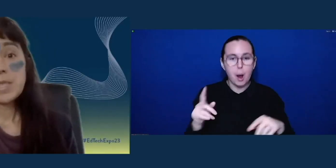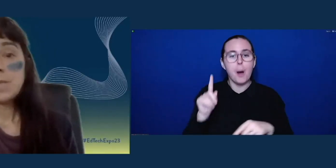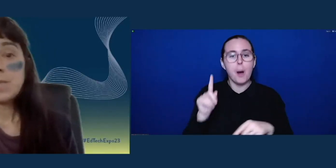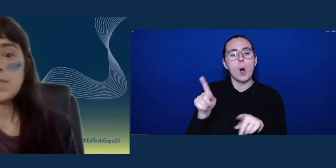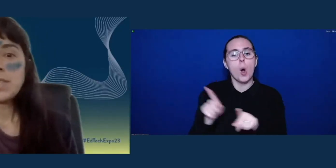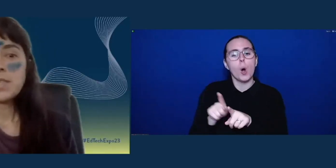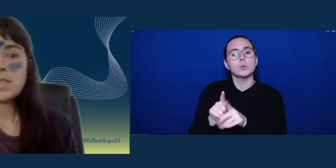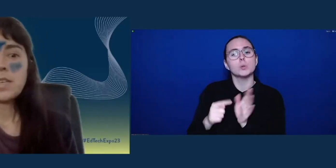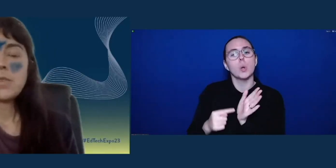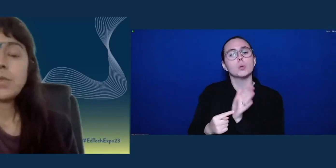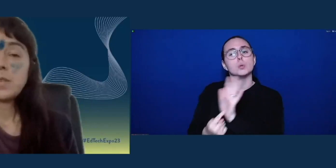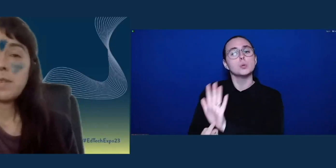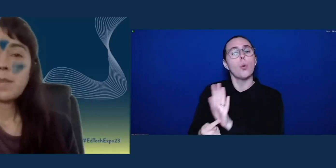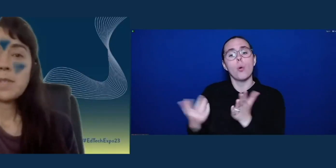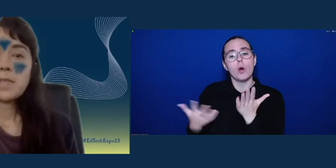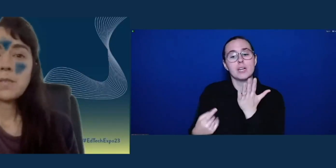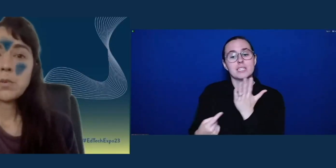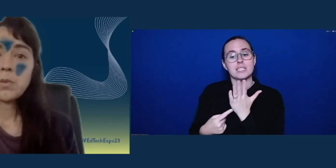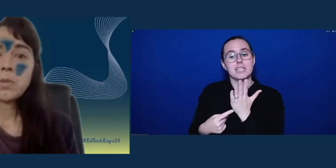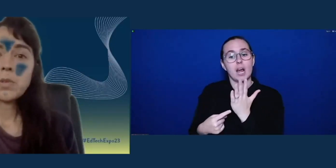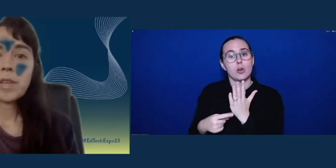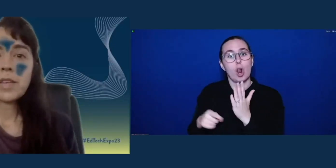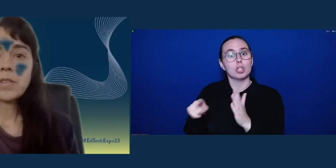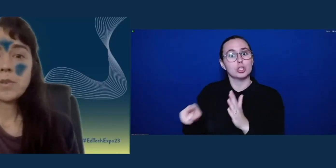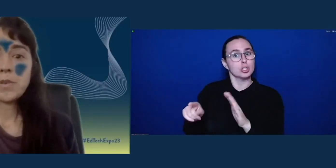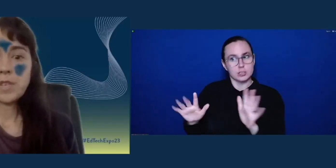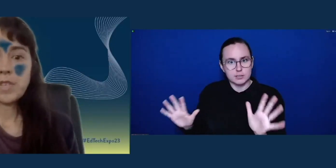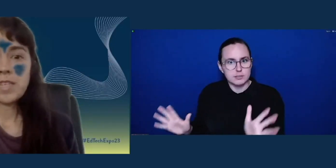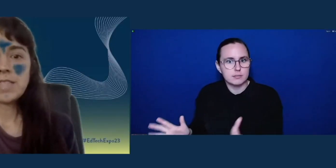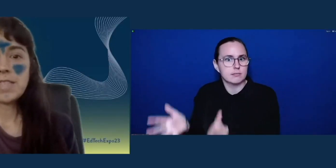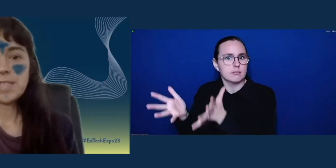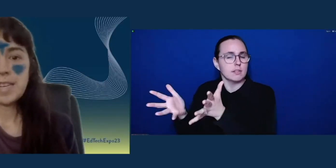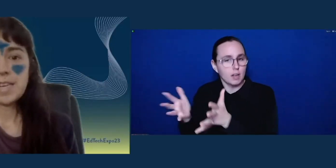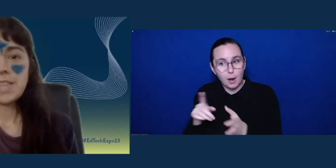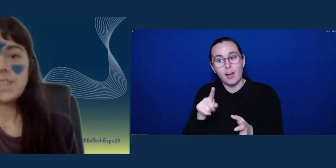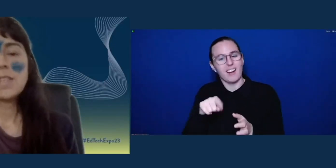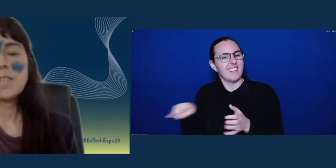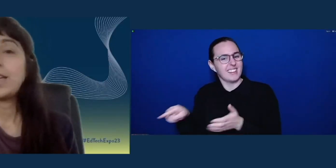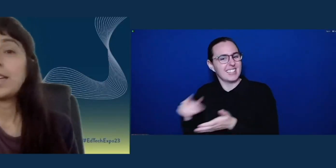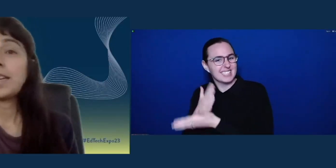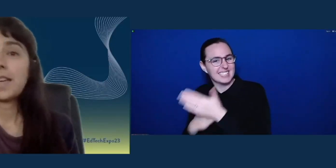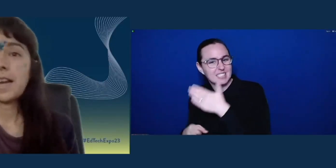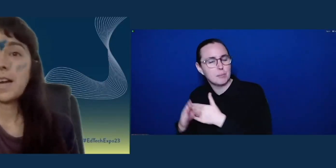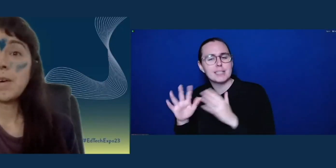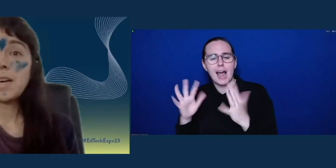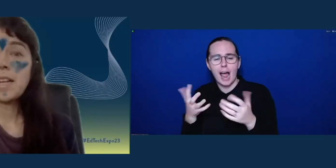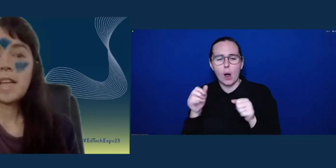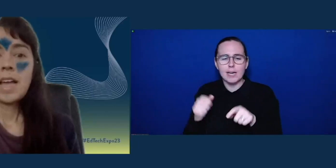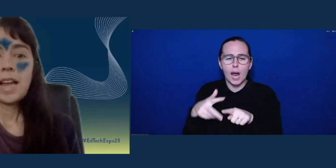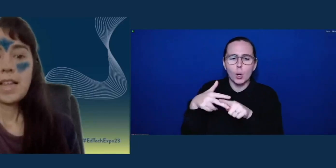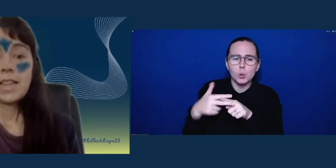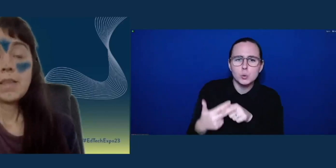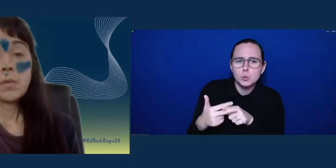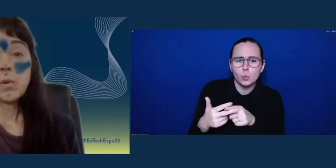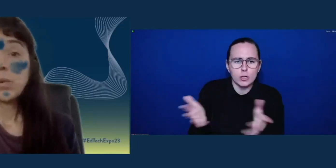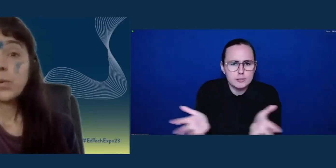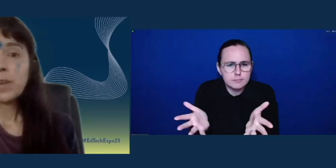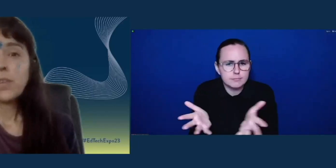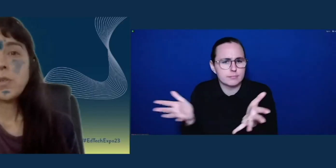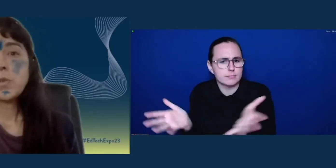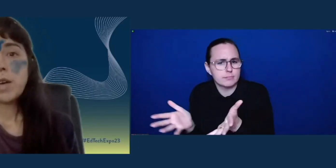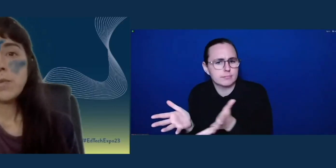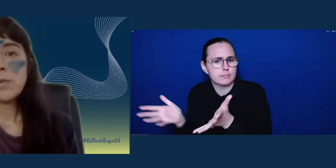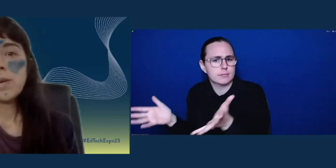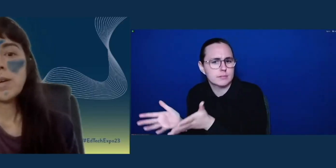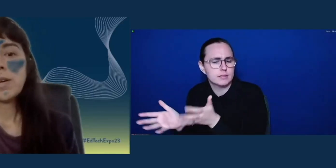with disabilities through the development of tools like Sonrisas and Señas created in Nicaragua and the World Around